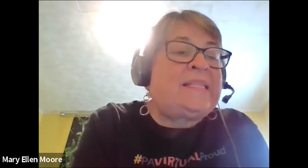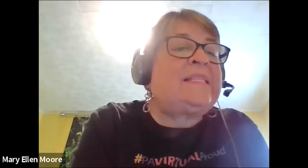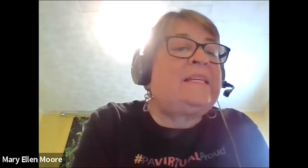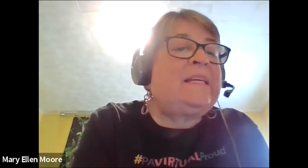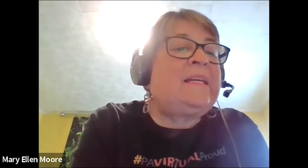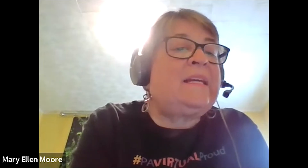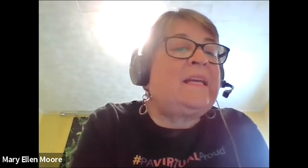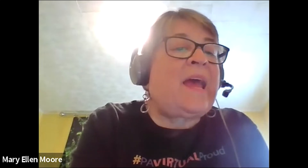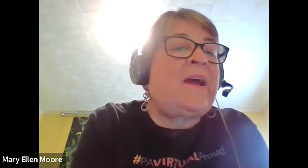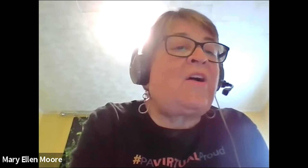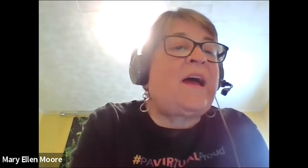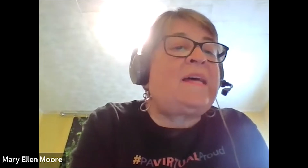S, K R S.